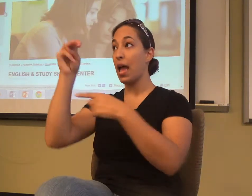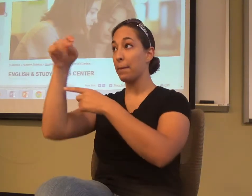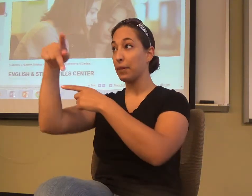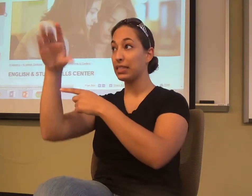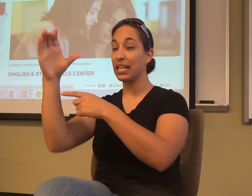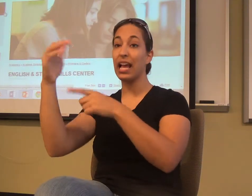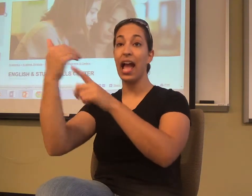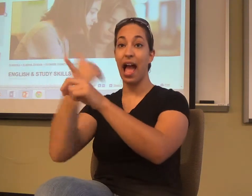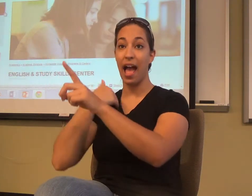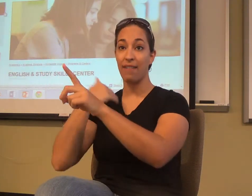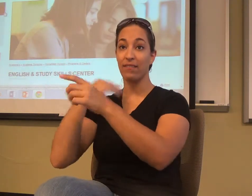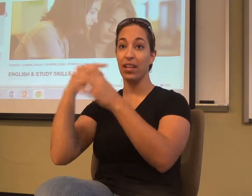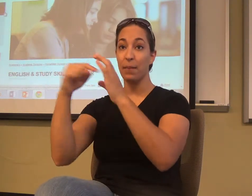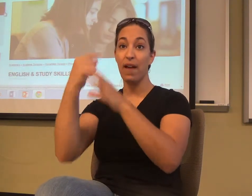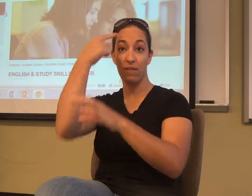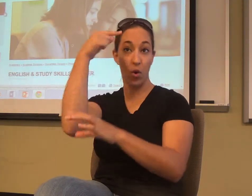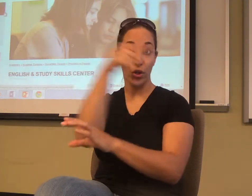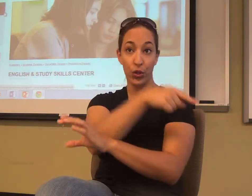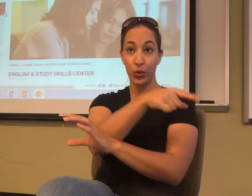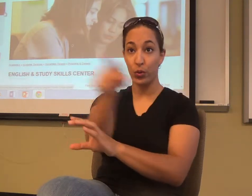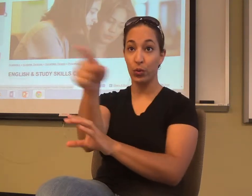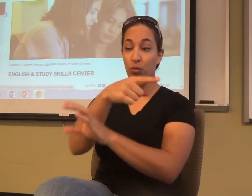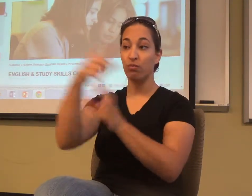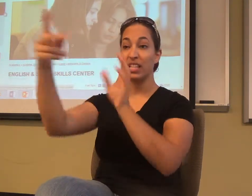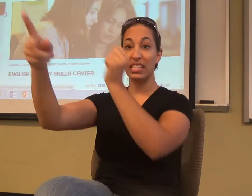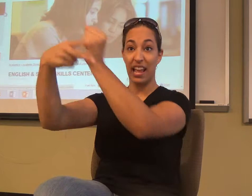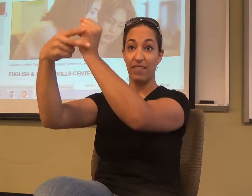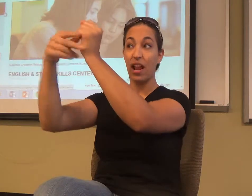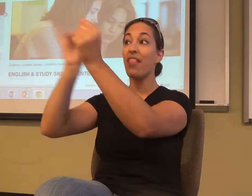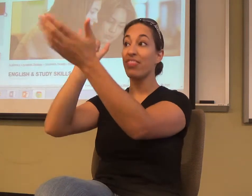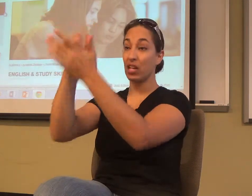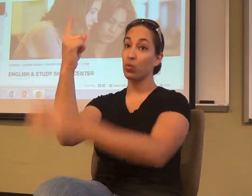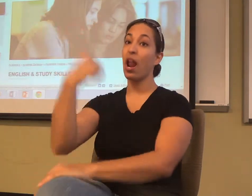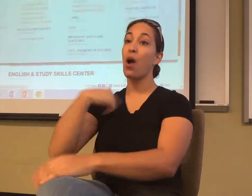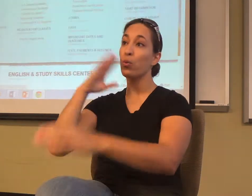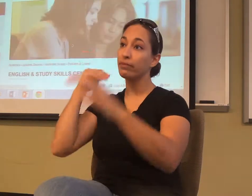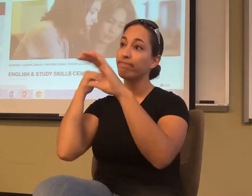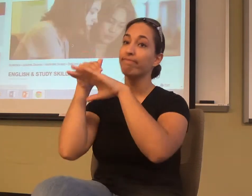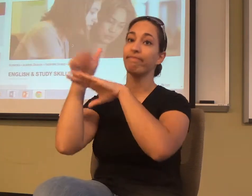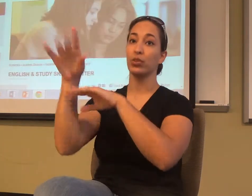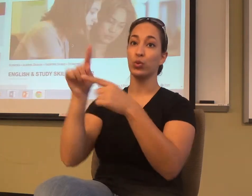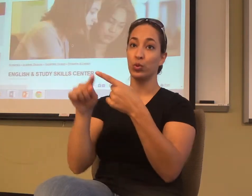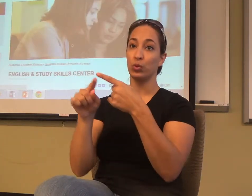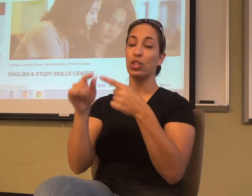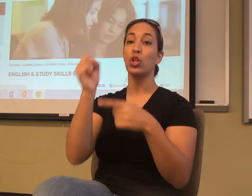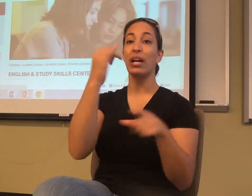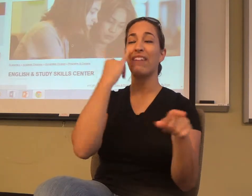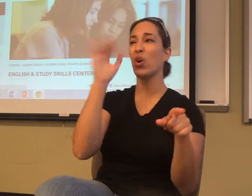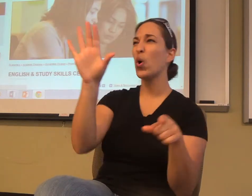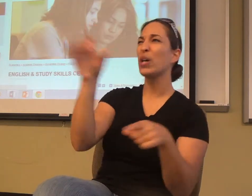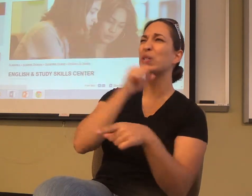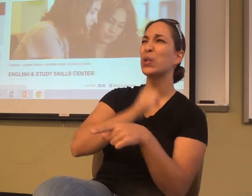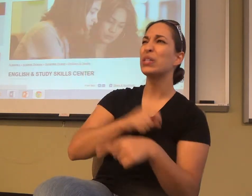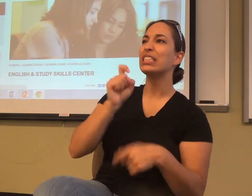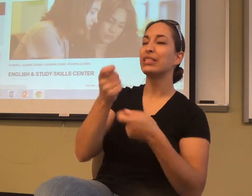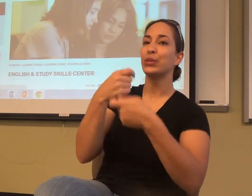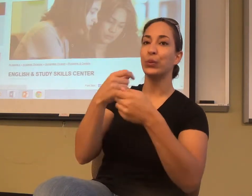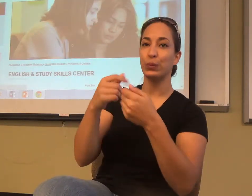So if you need to change or update your email address, you can do that in your WebReg portal. Okay, so that same link that you go to register for